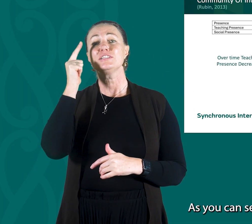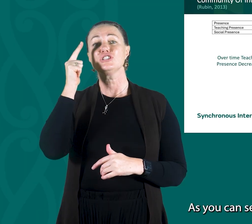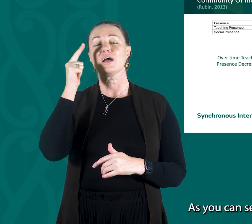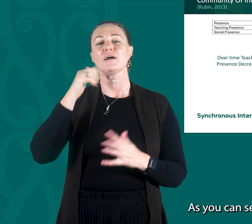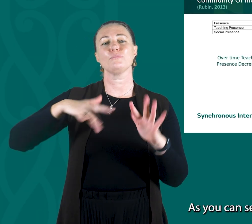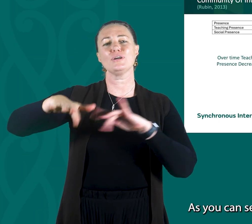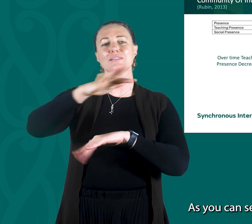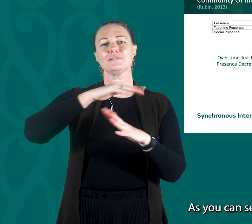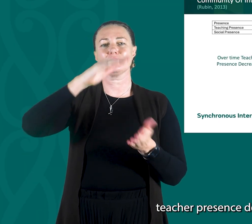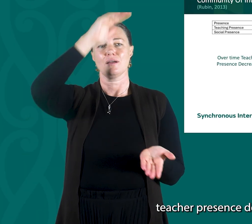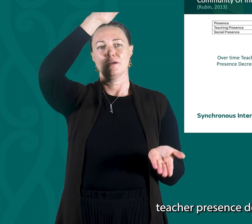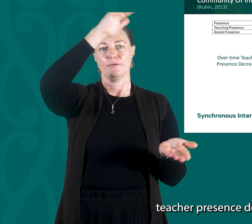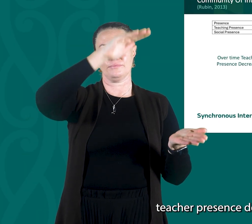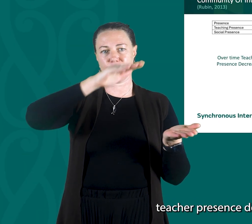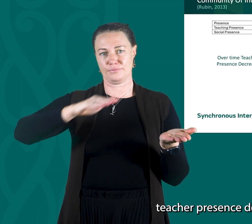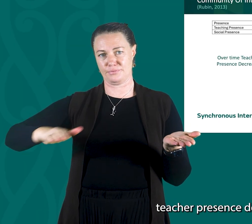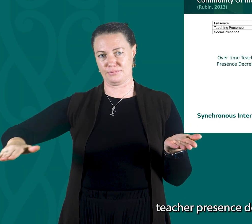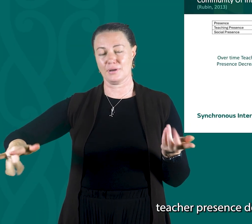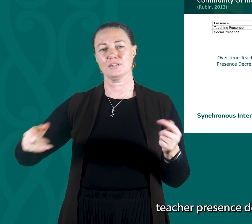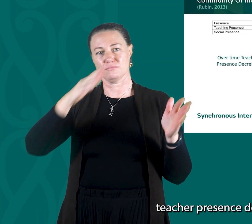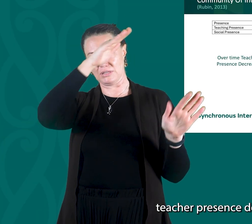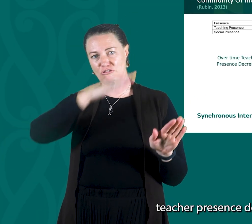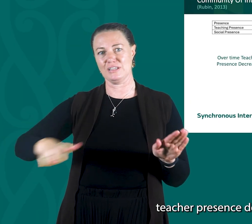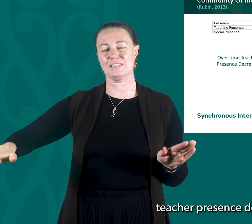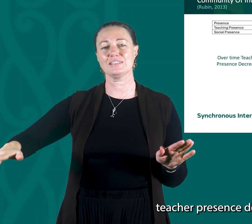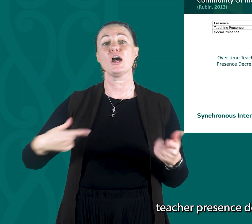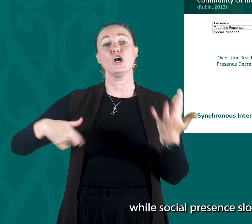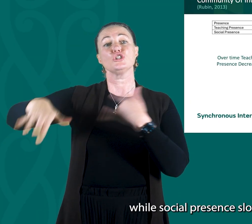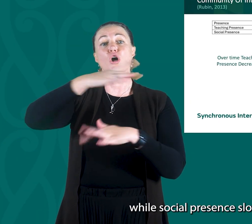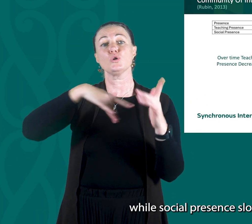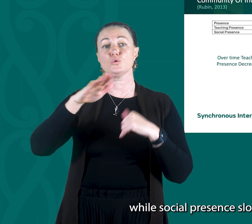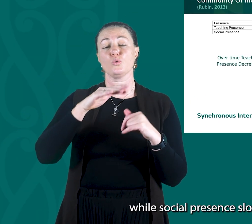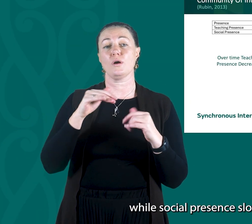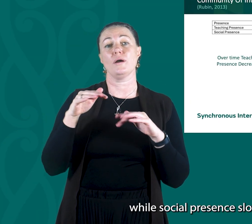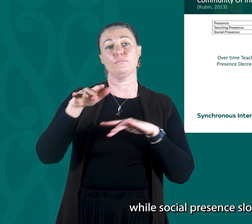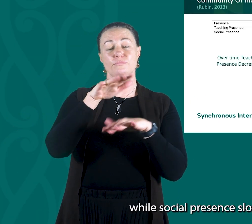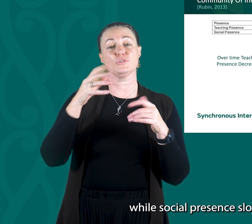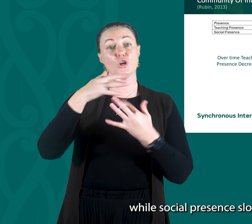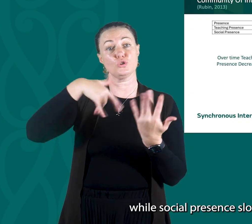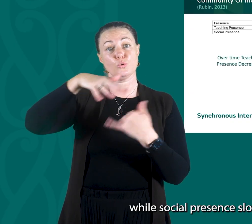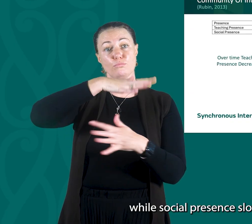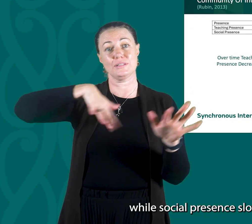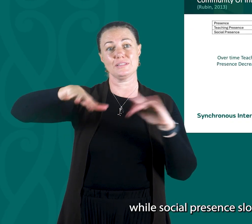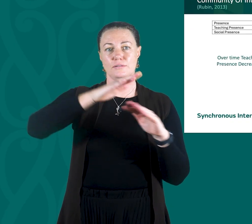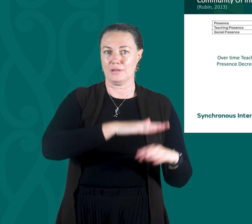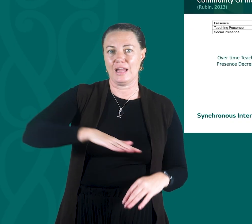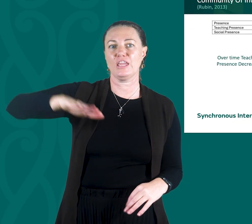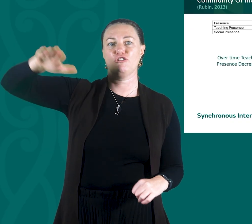As you can see, teacher presence decreased, while social presence slowly increased.